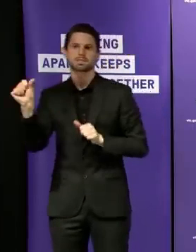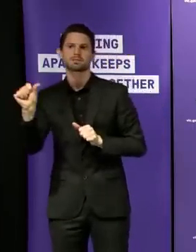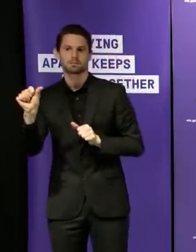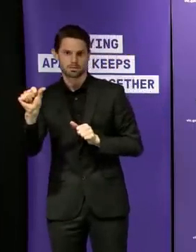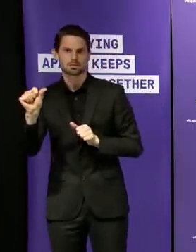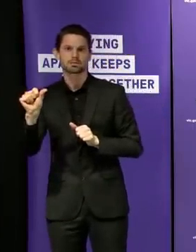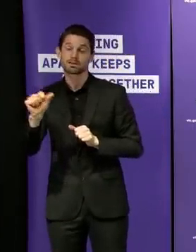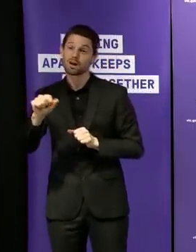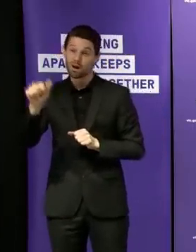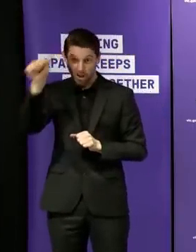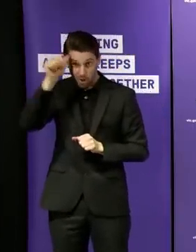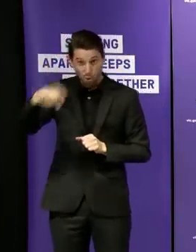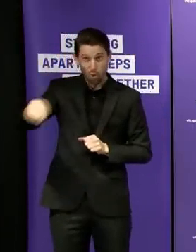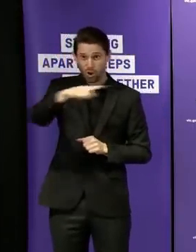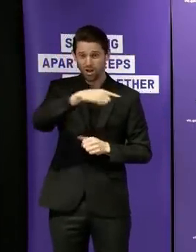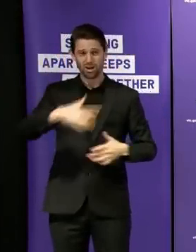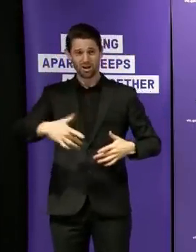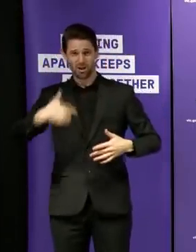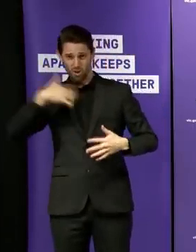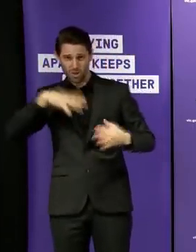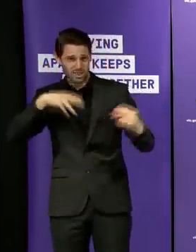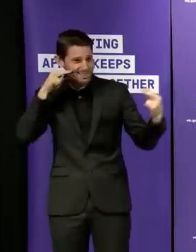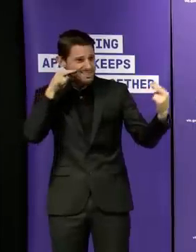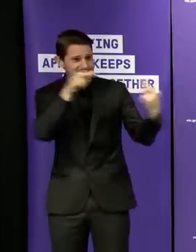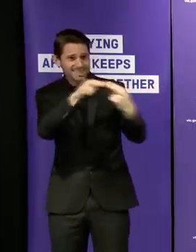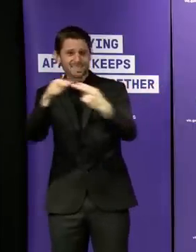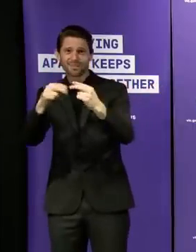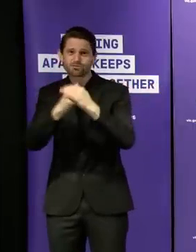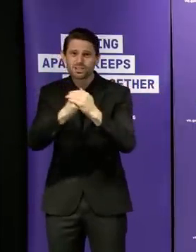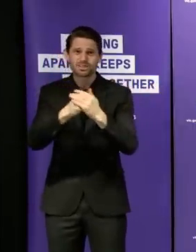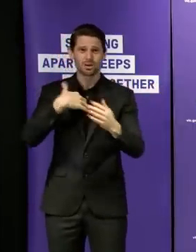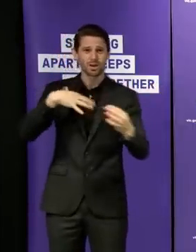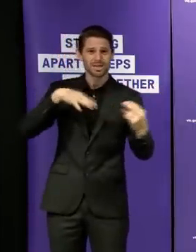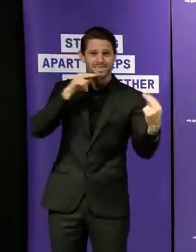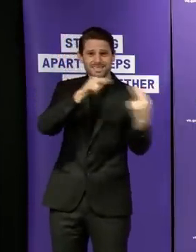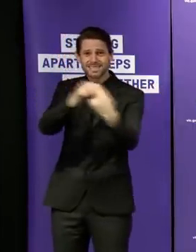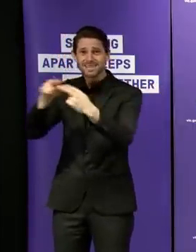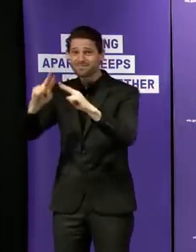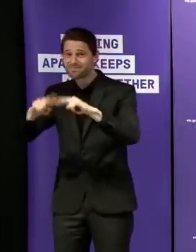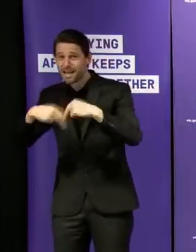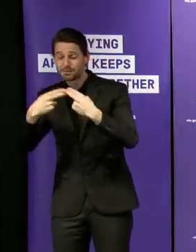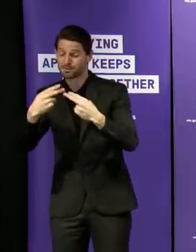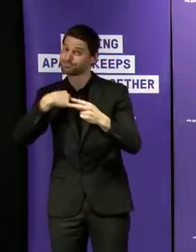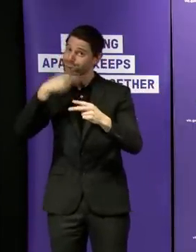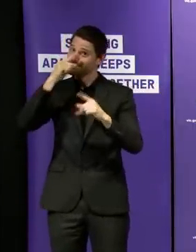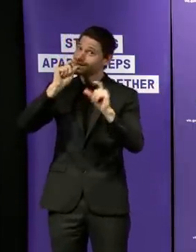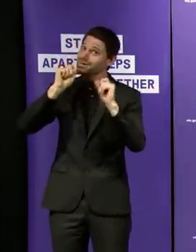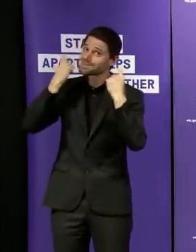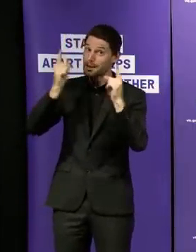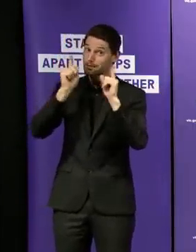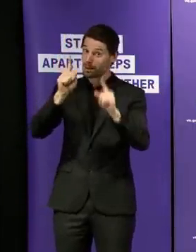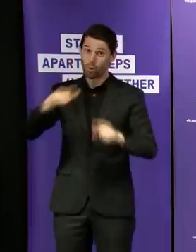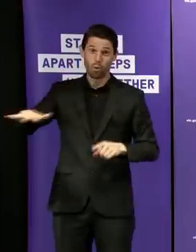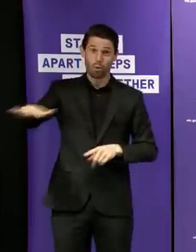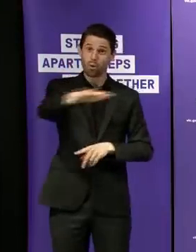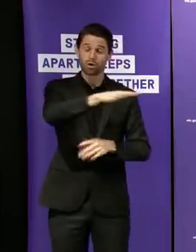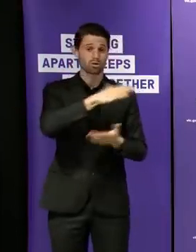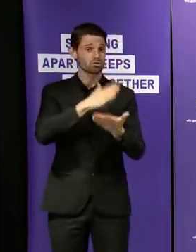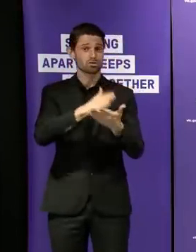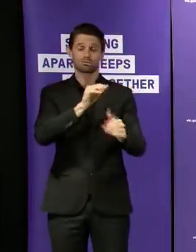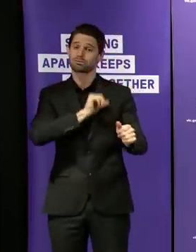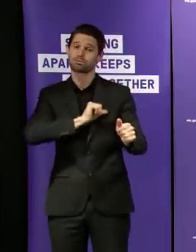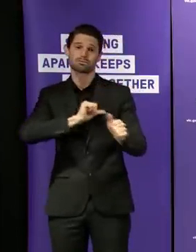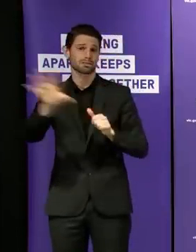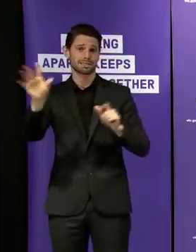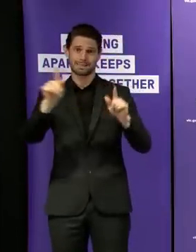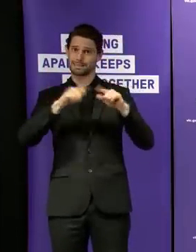apart, but at the same time, we have stuck together. We have looked out for each other. We have achieved quite